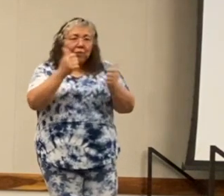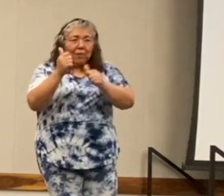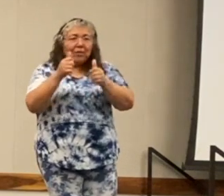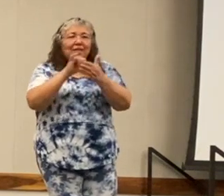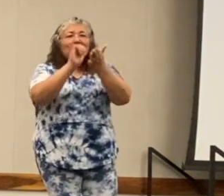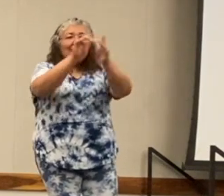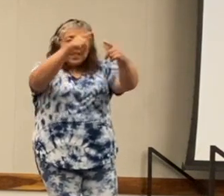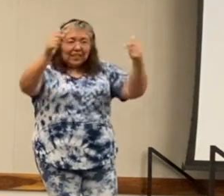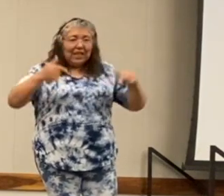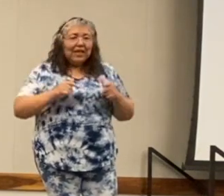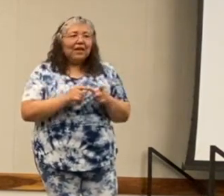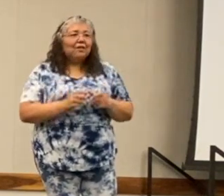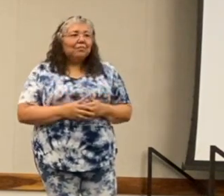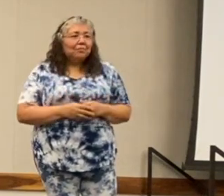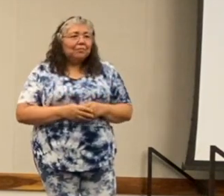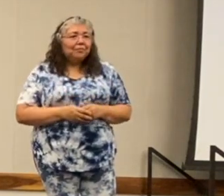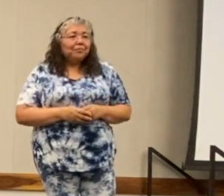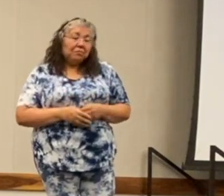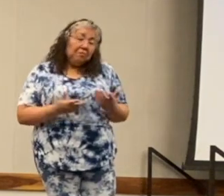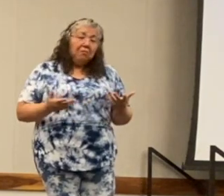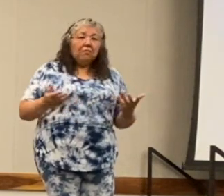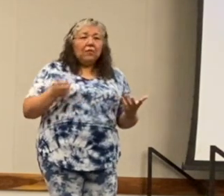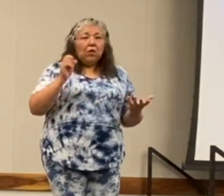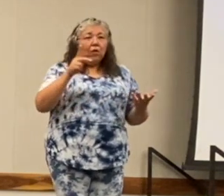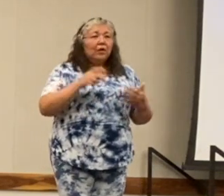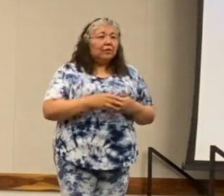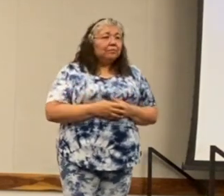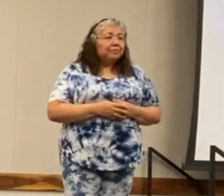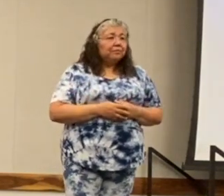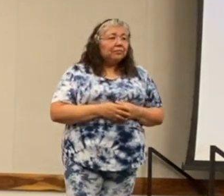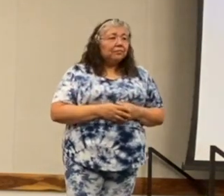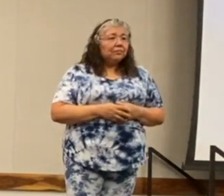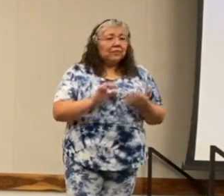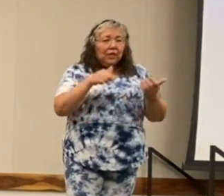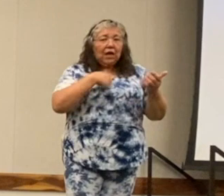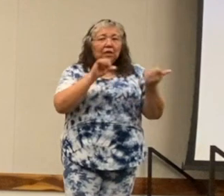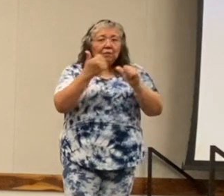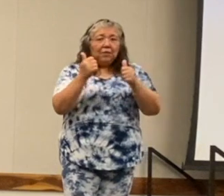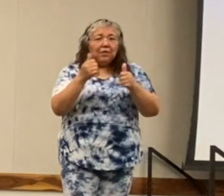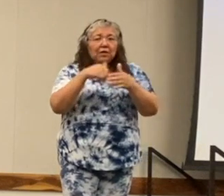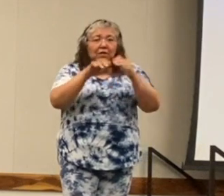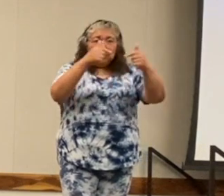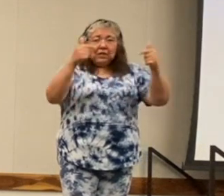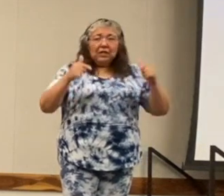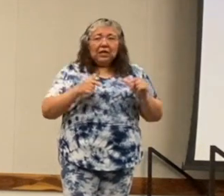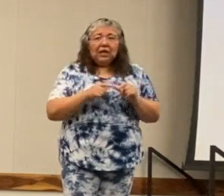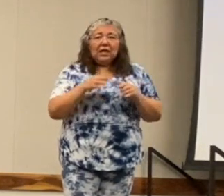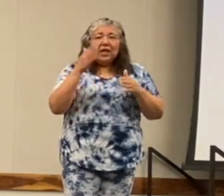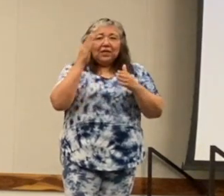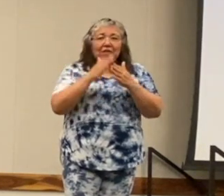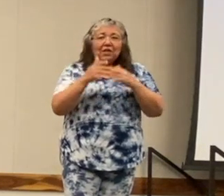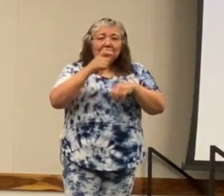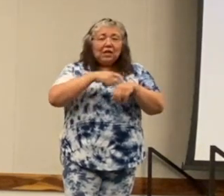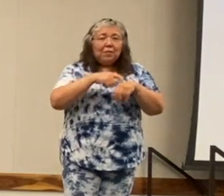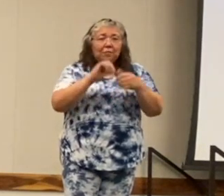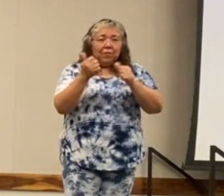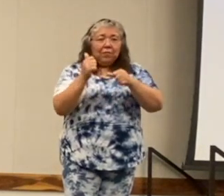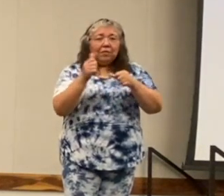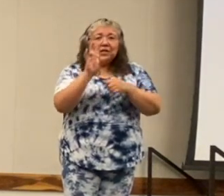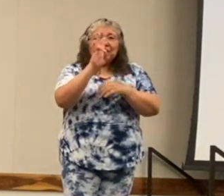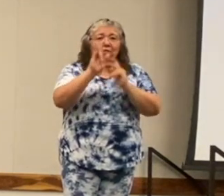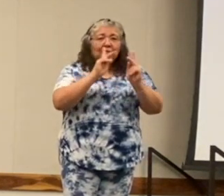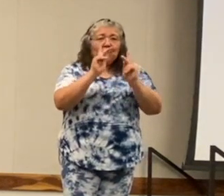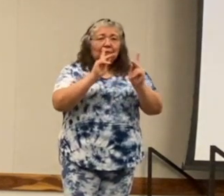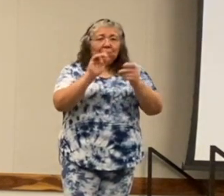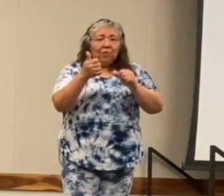lake. Okay. I get baptized in that lake. At the end of the time of baptism, 7 people